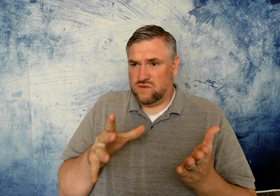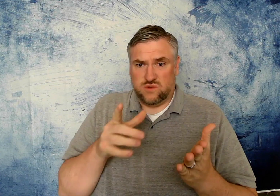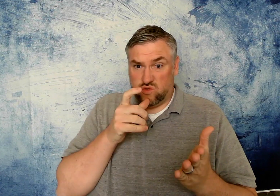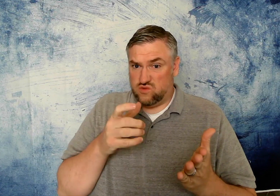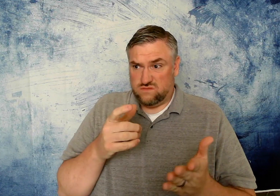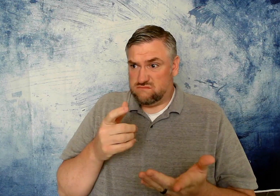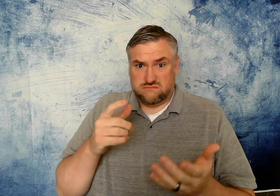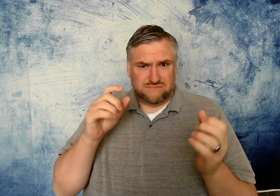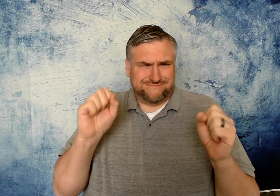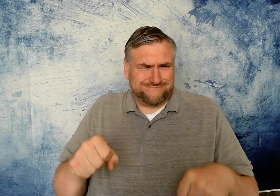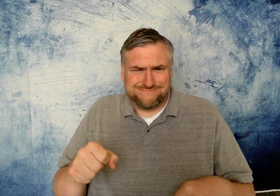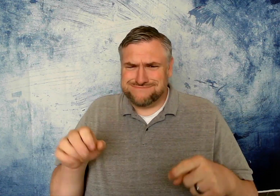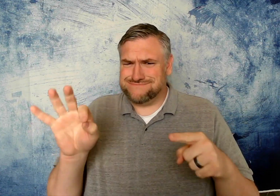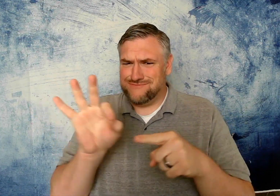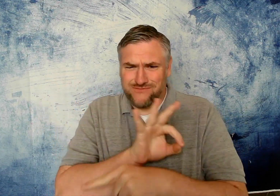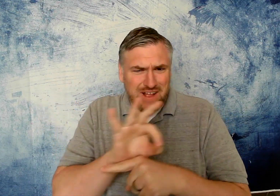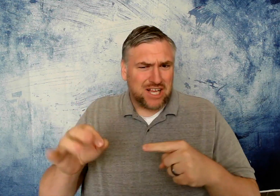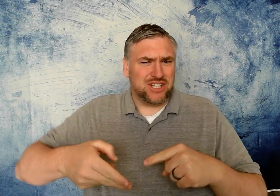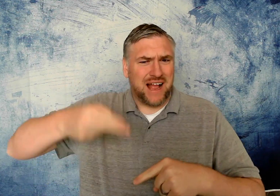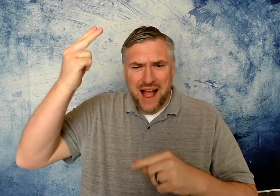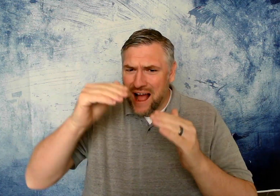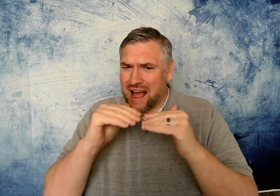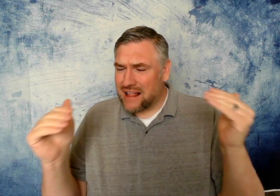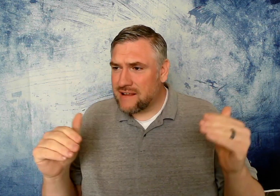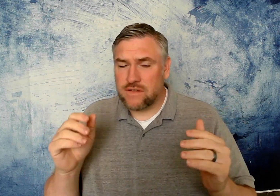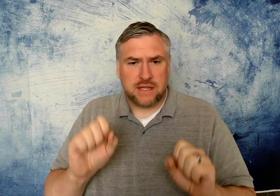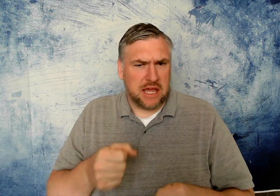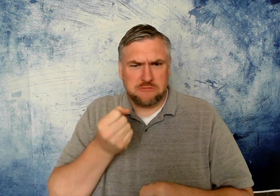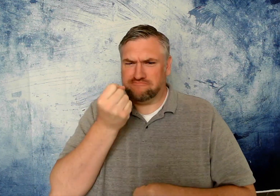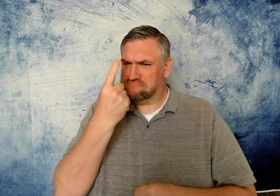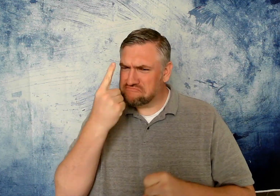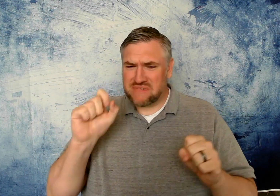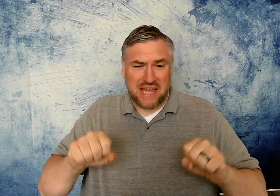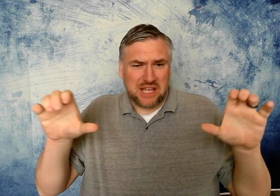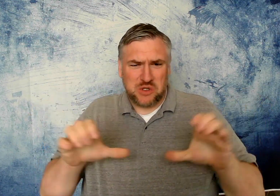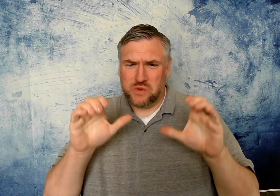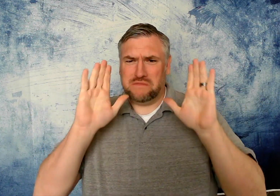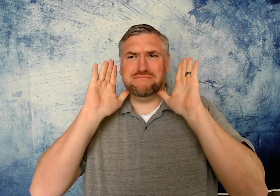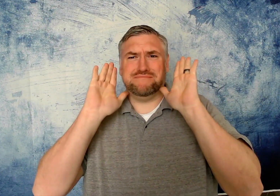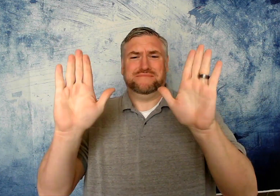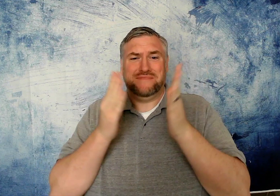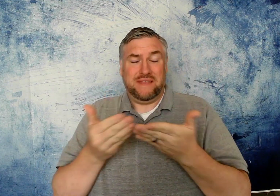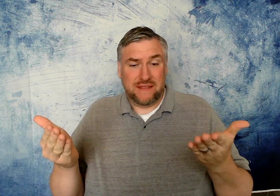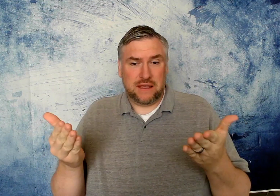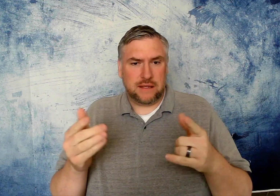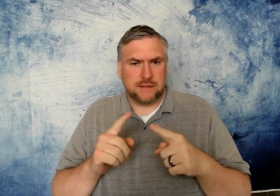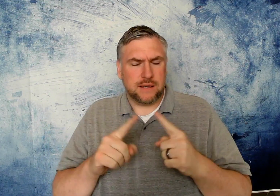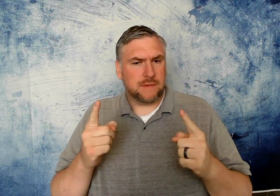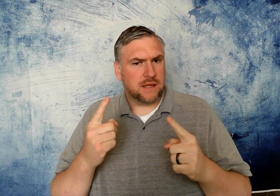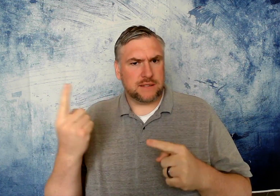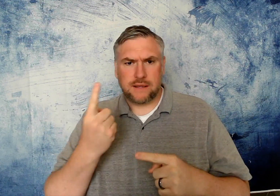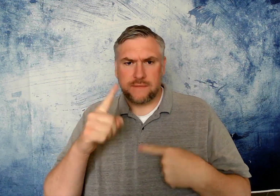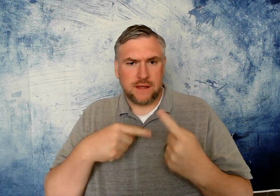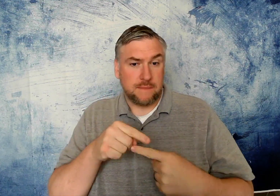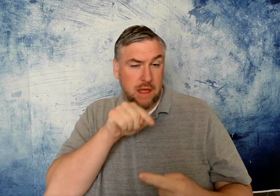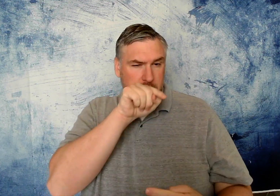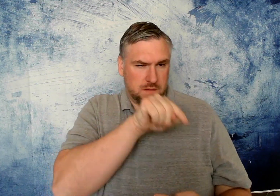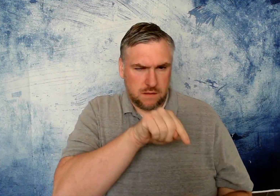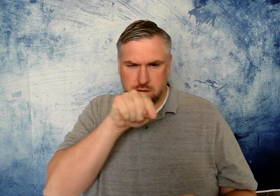learning disabilities. The student can function at a high level. They can learn. They can do amazing things. But there's